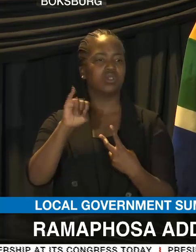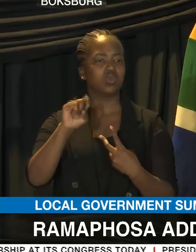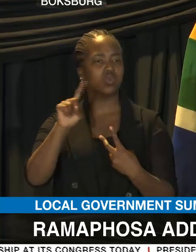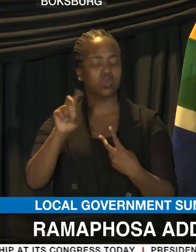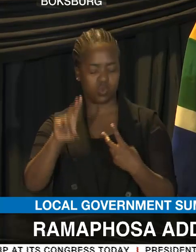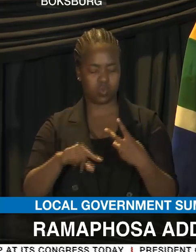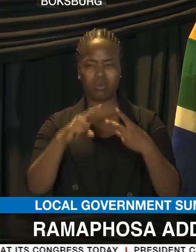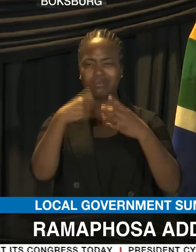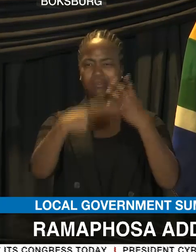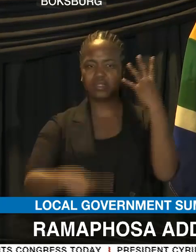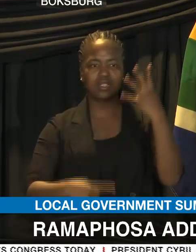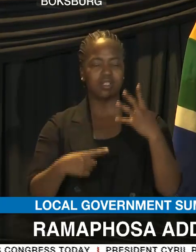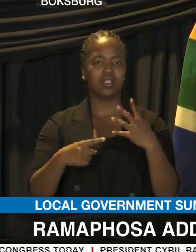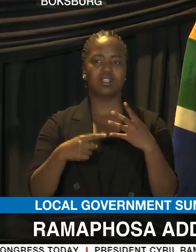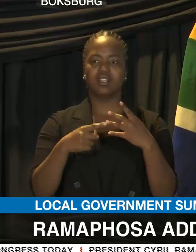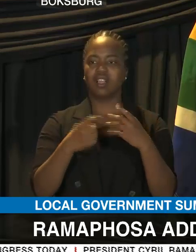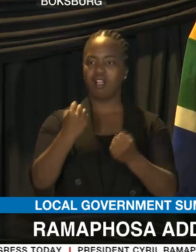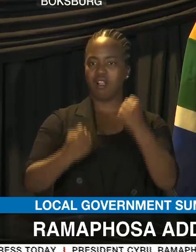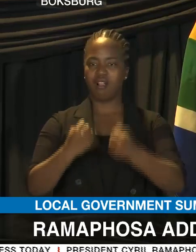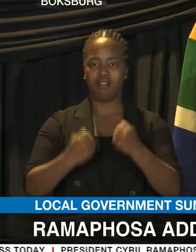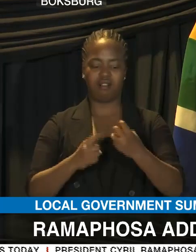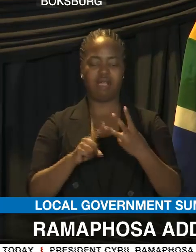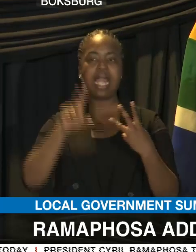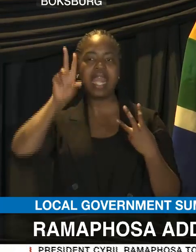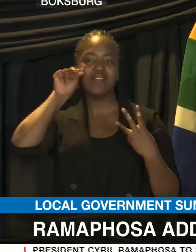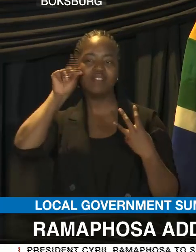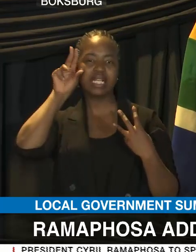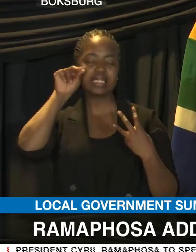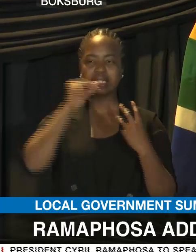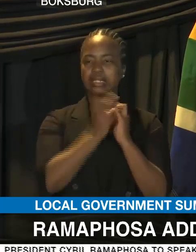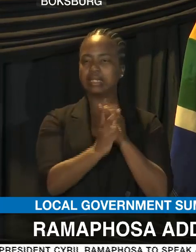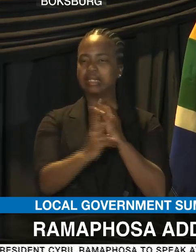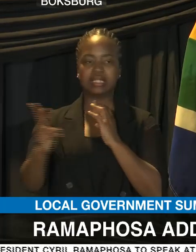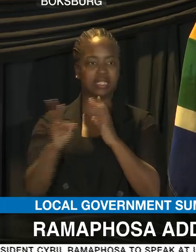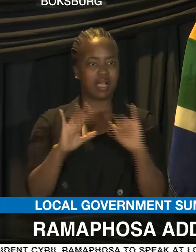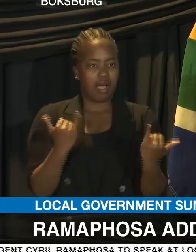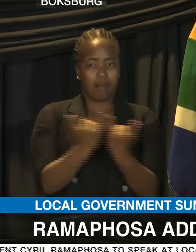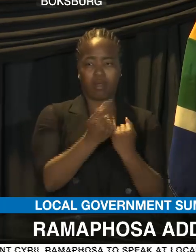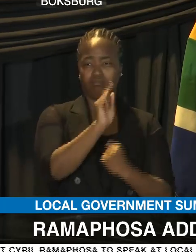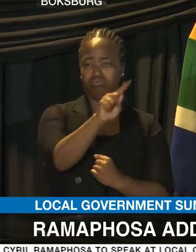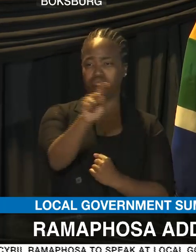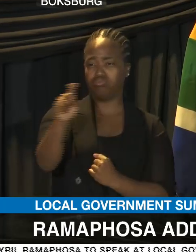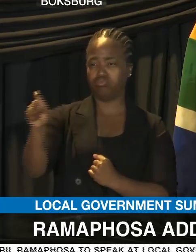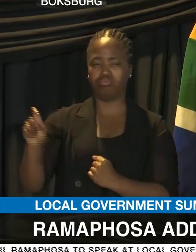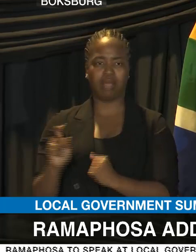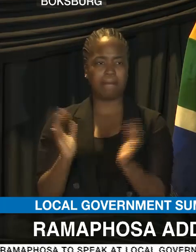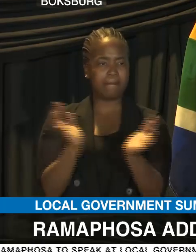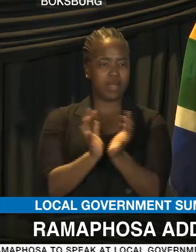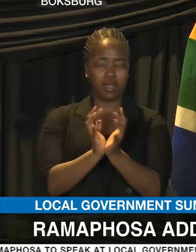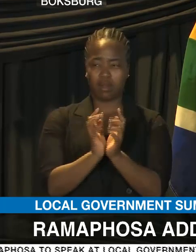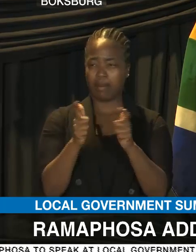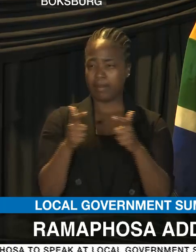Anglo-American, Corobrick, Sandvik, Netflix, Consol Glass, and many other companies that had